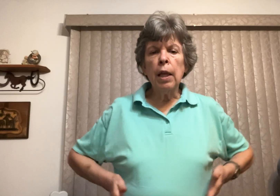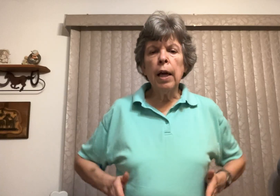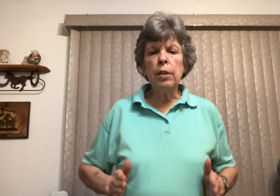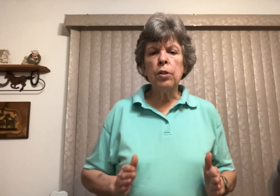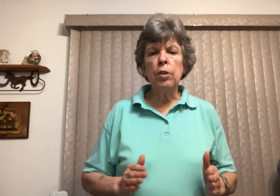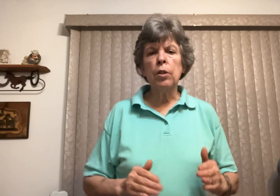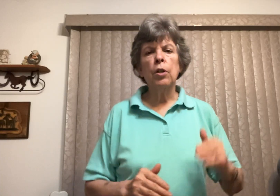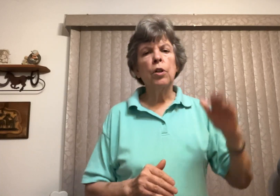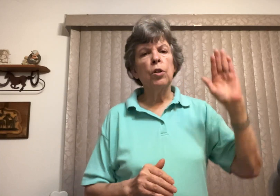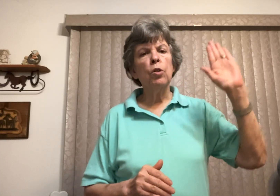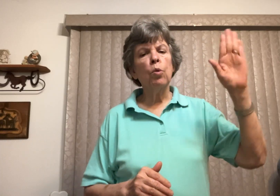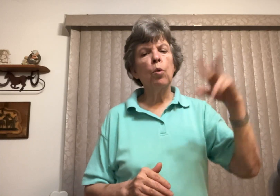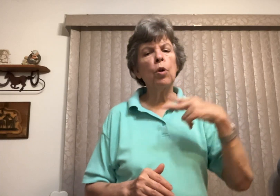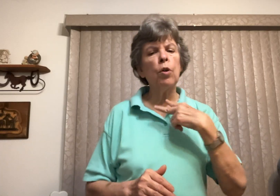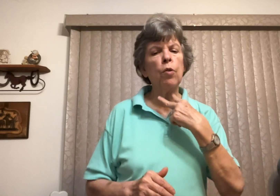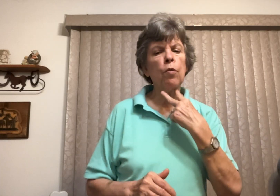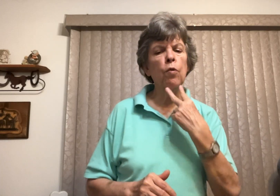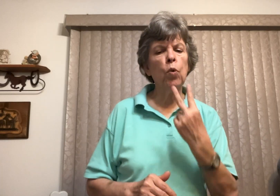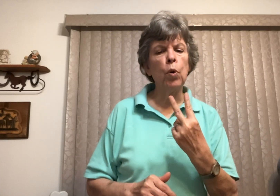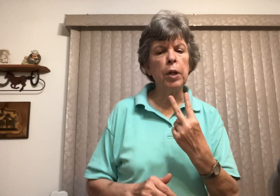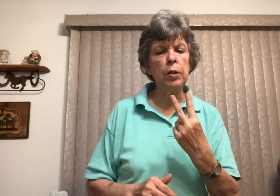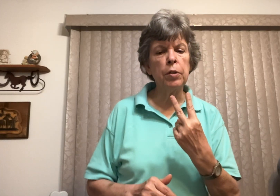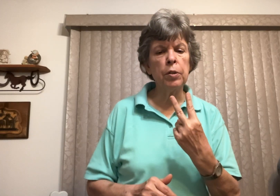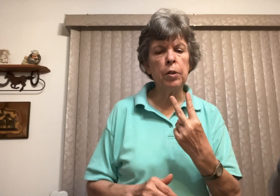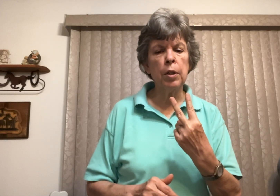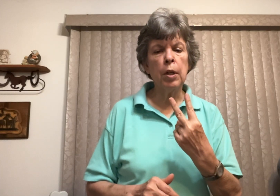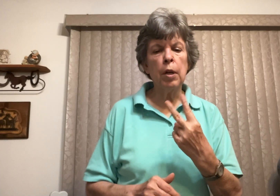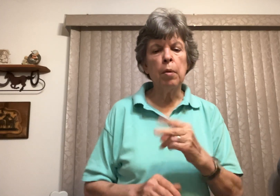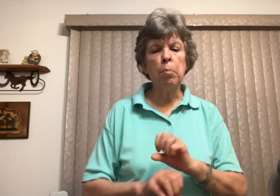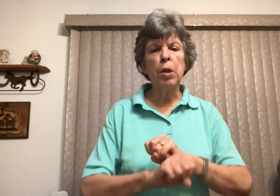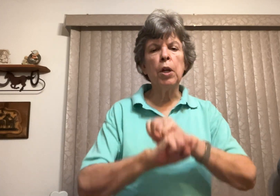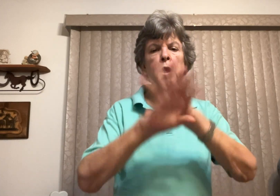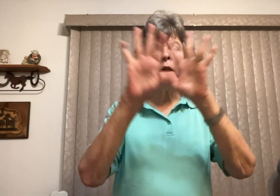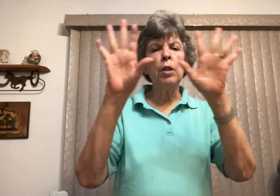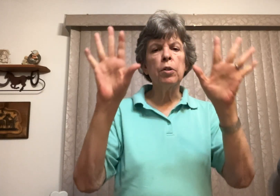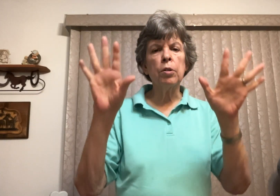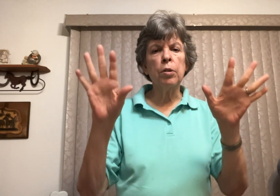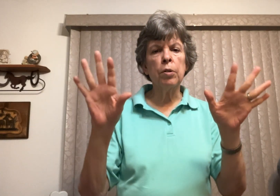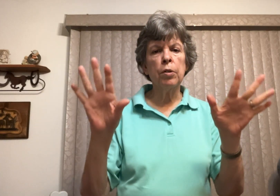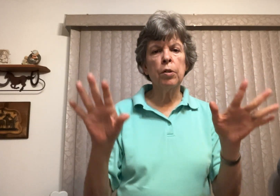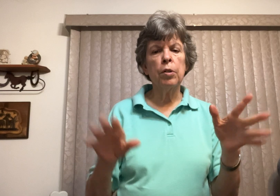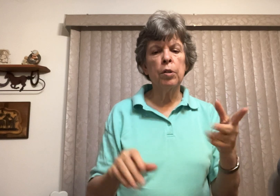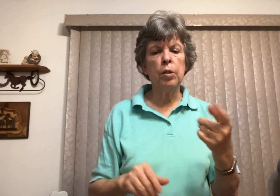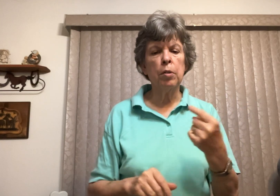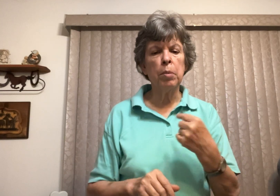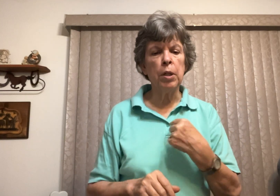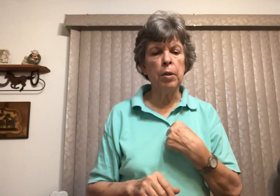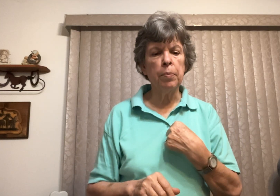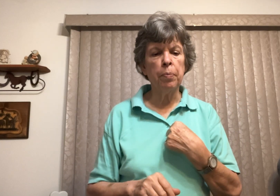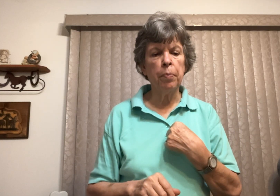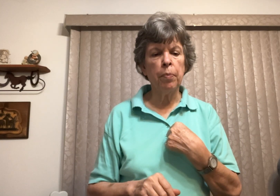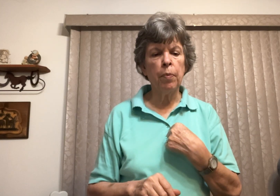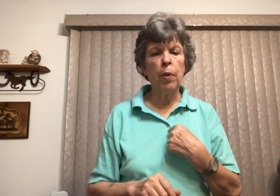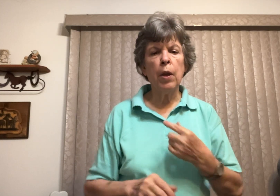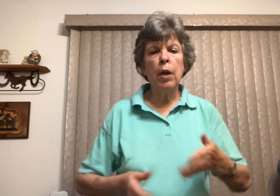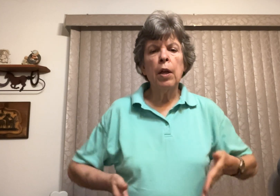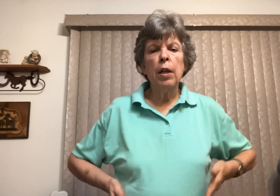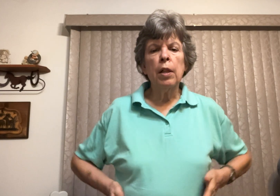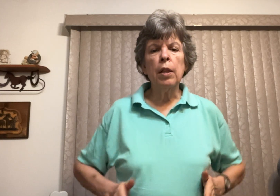Let your voice be clear to me.